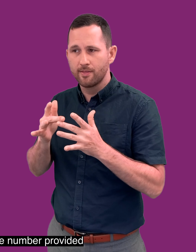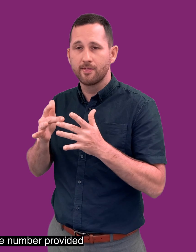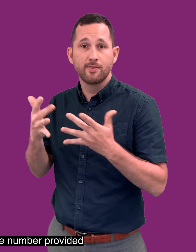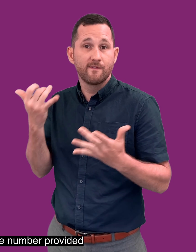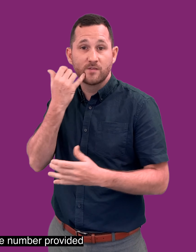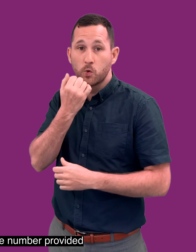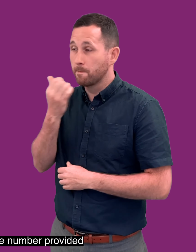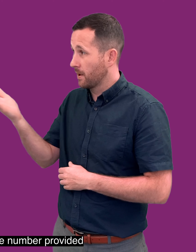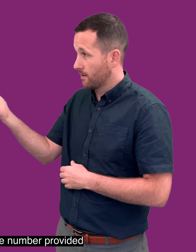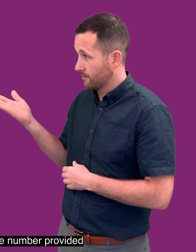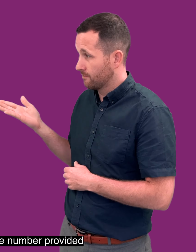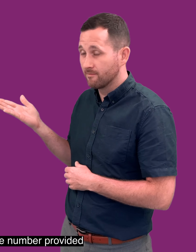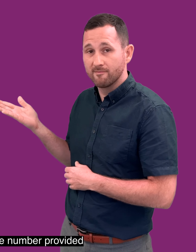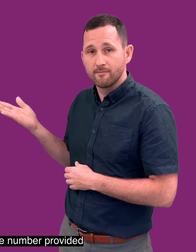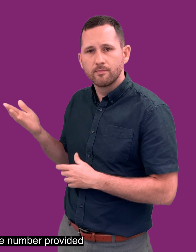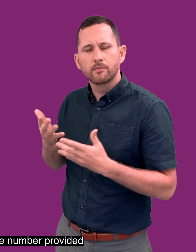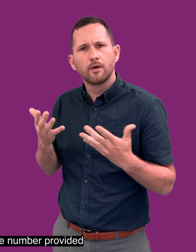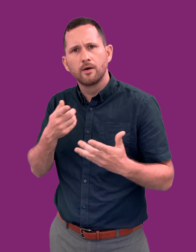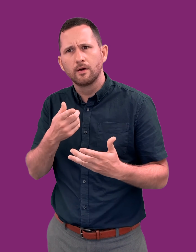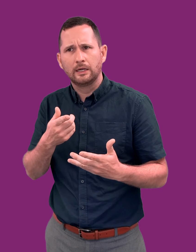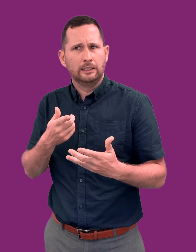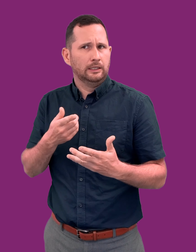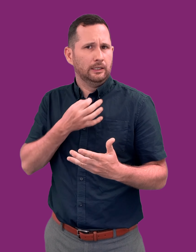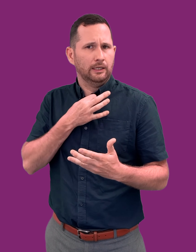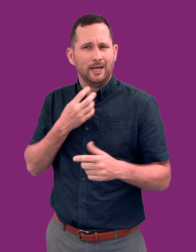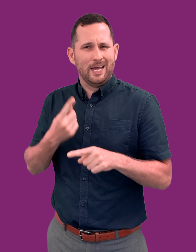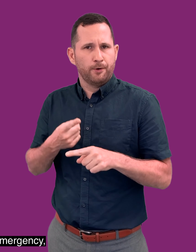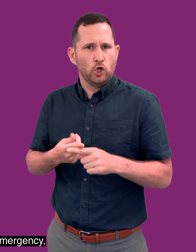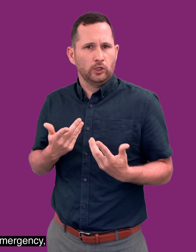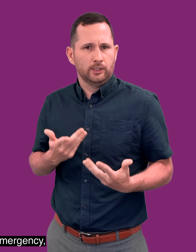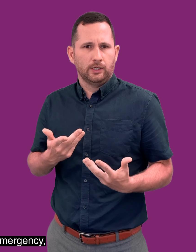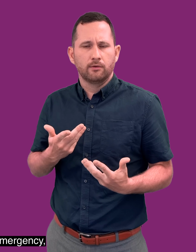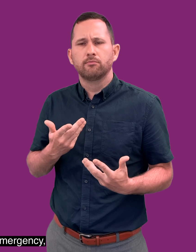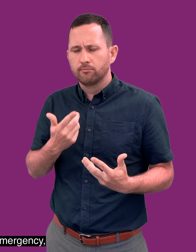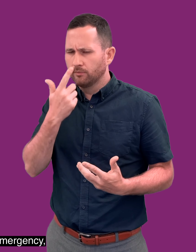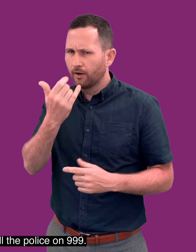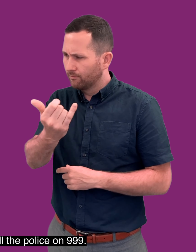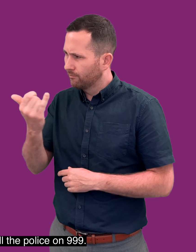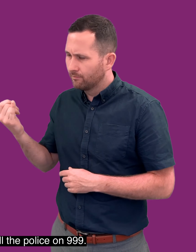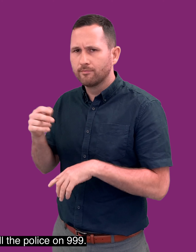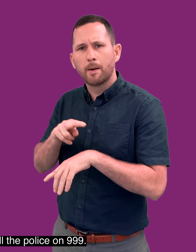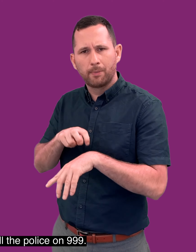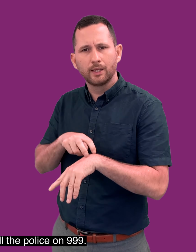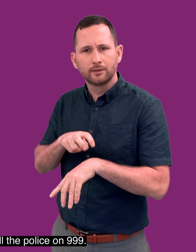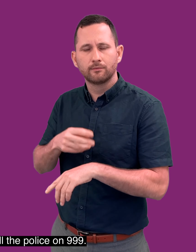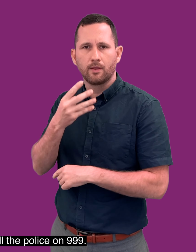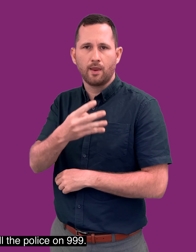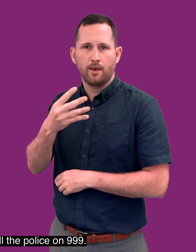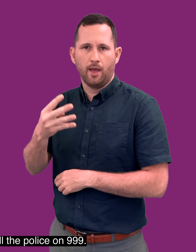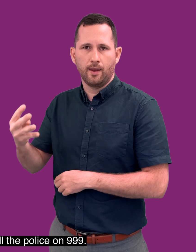Childline.org on the number provided, or in an emergency, you can always call the police on